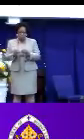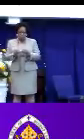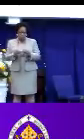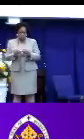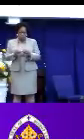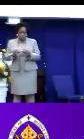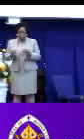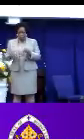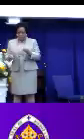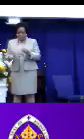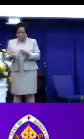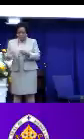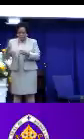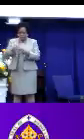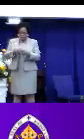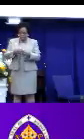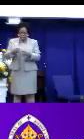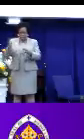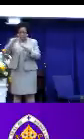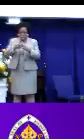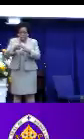the power? Algebra?